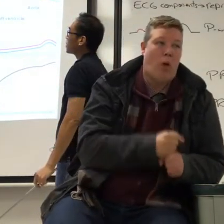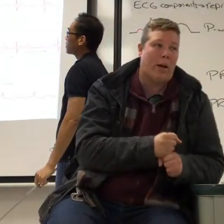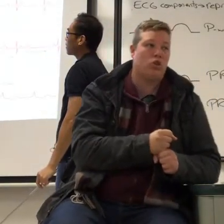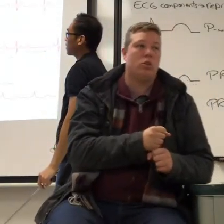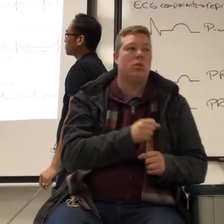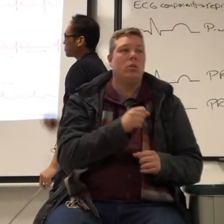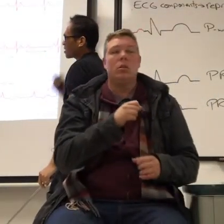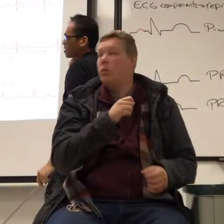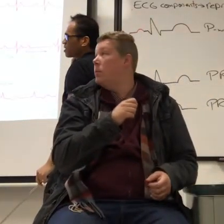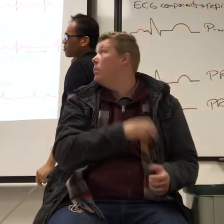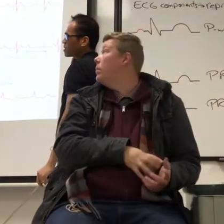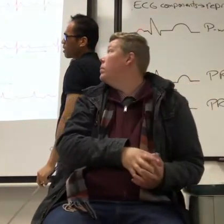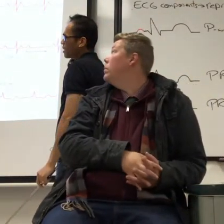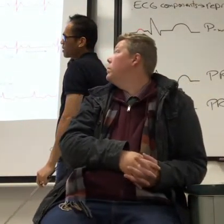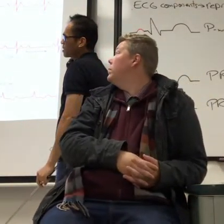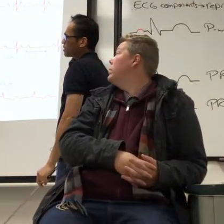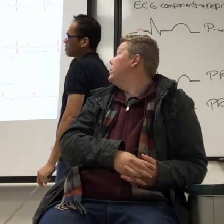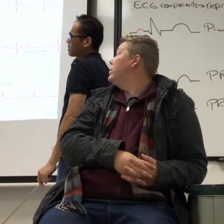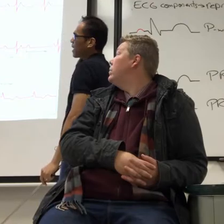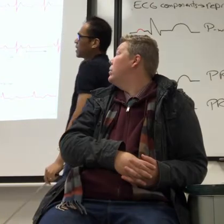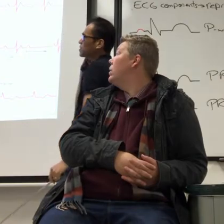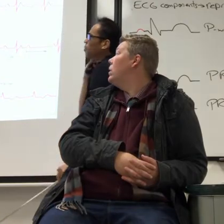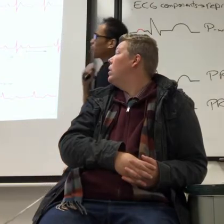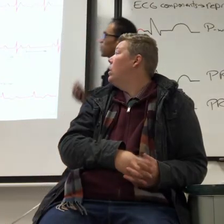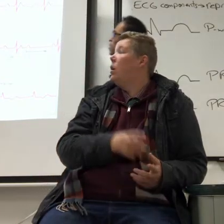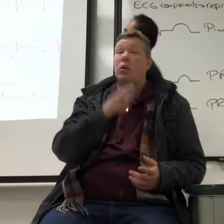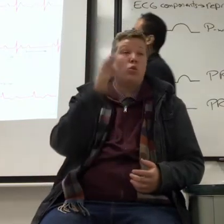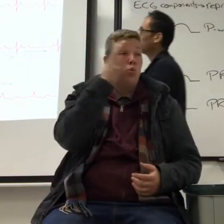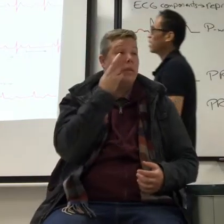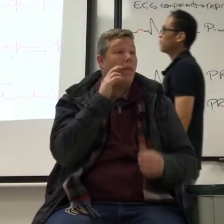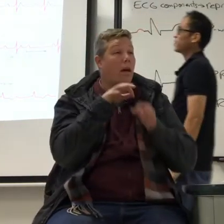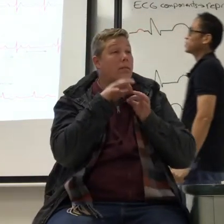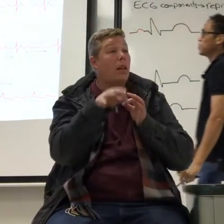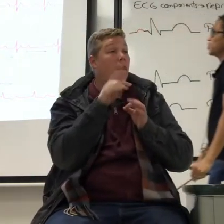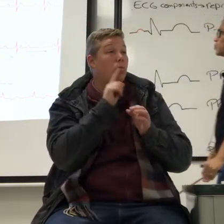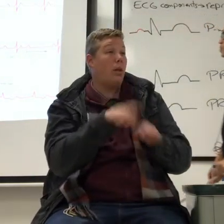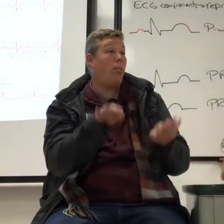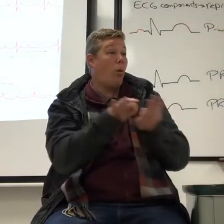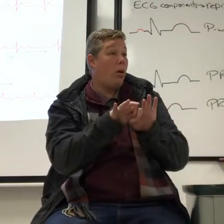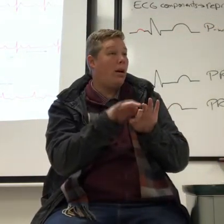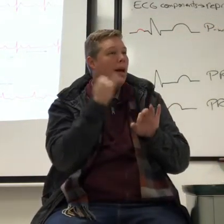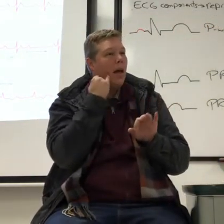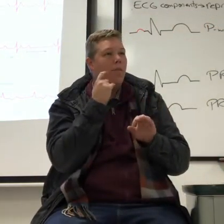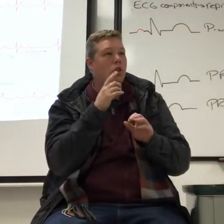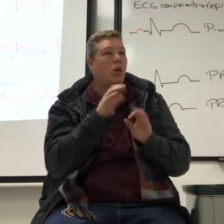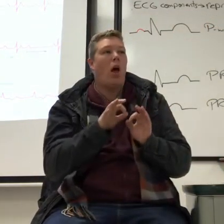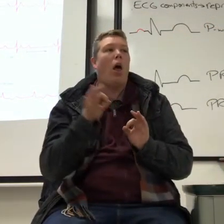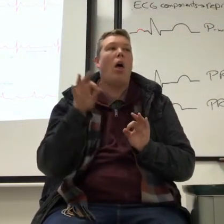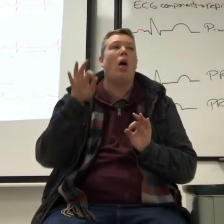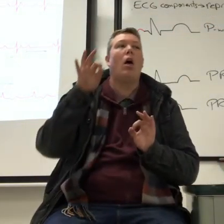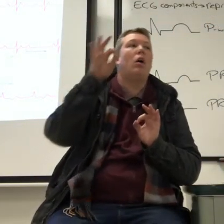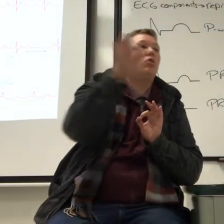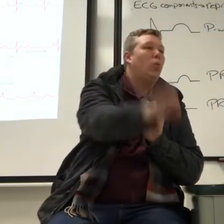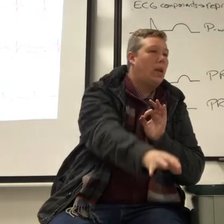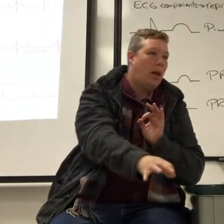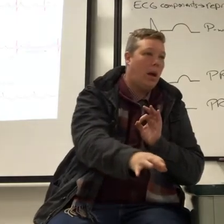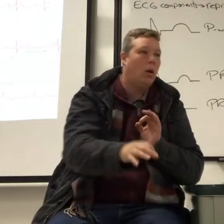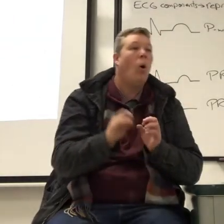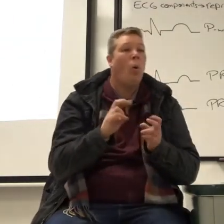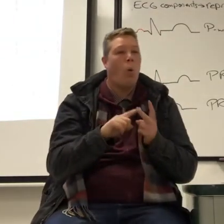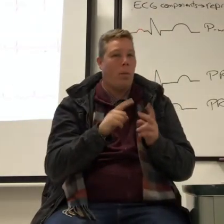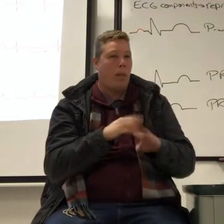Okay. All right, so the reason why this delay is important, if it's too delayed or completely